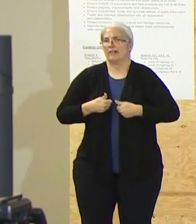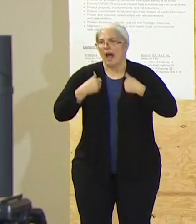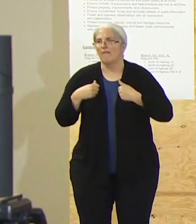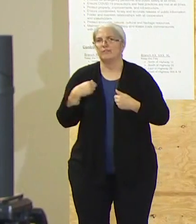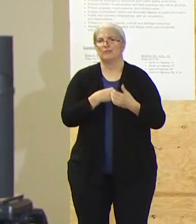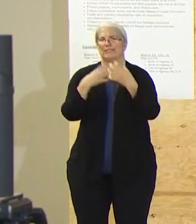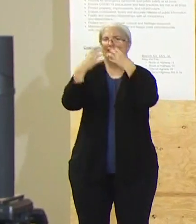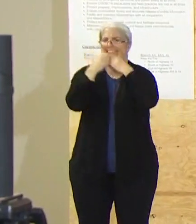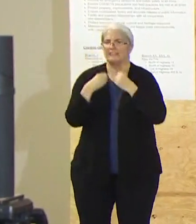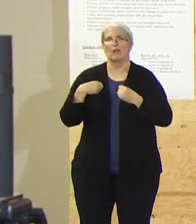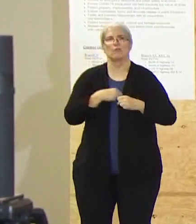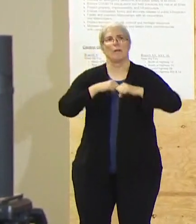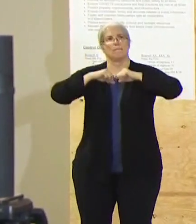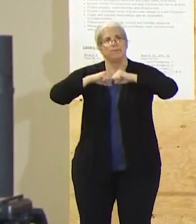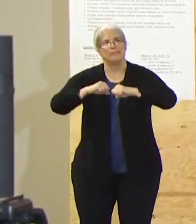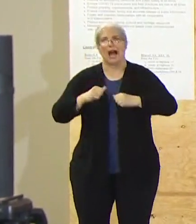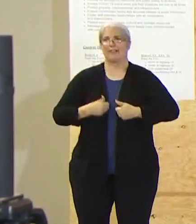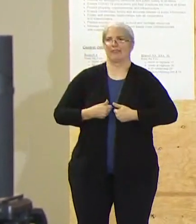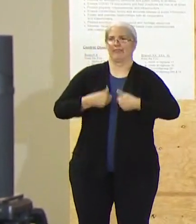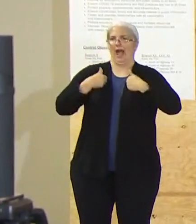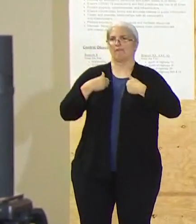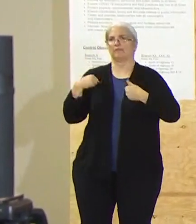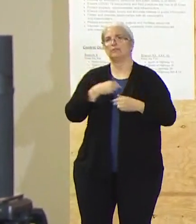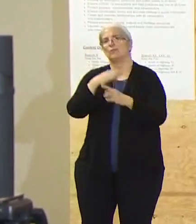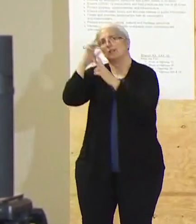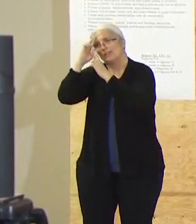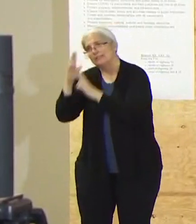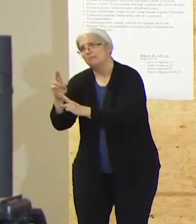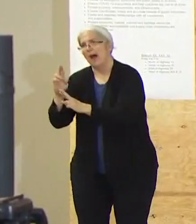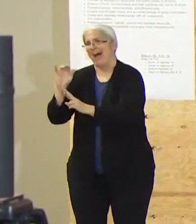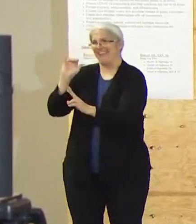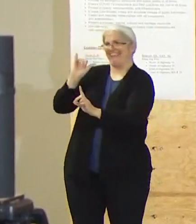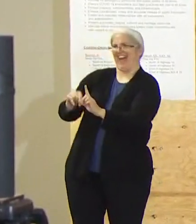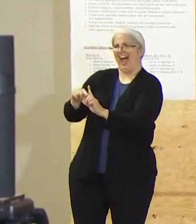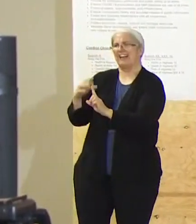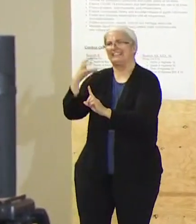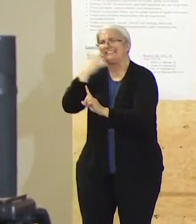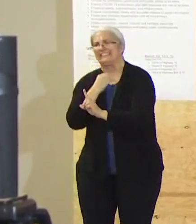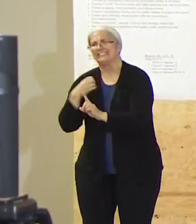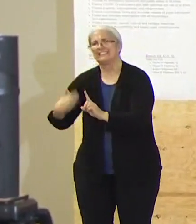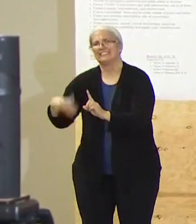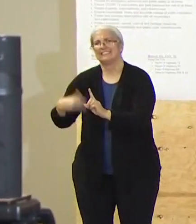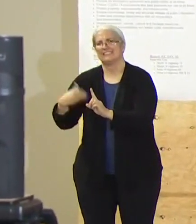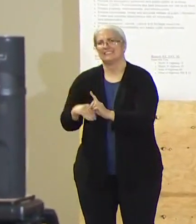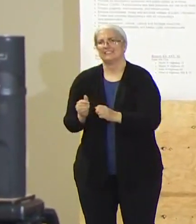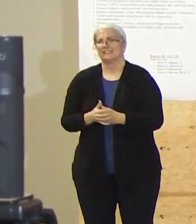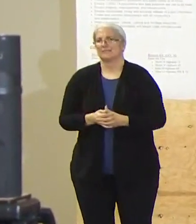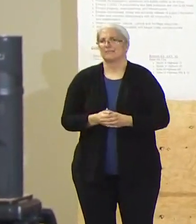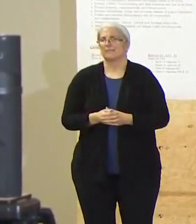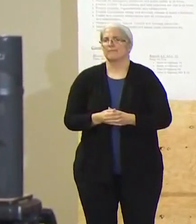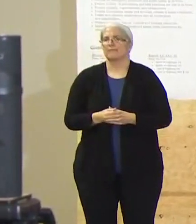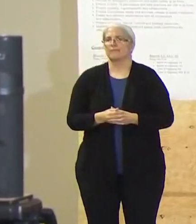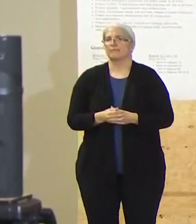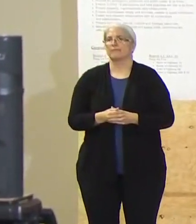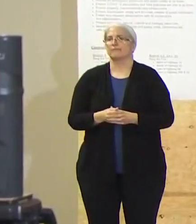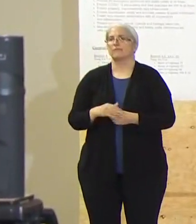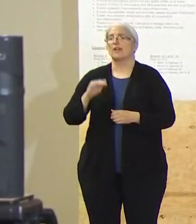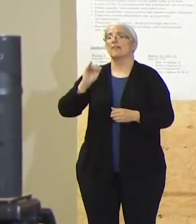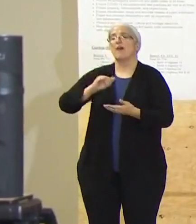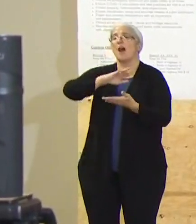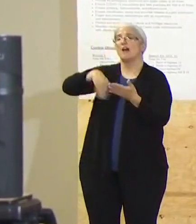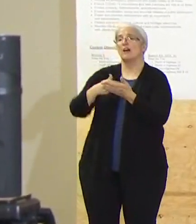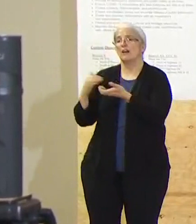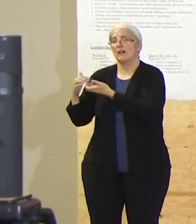deserves to be respected. And as a consequence, we'll extend that same sense of collaboration and spirit to our